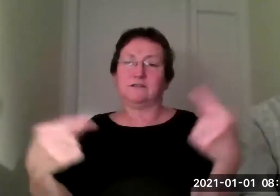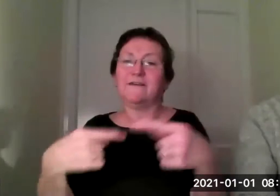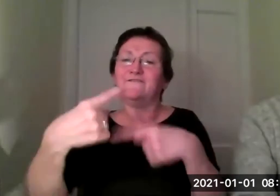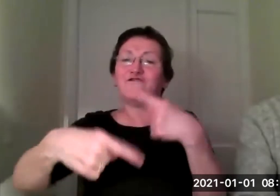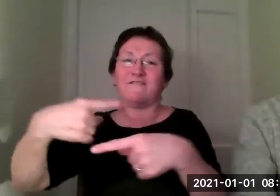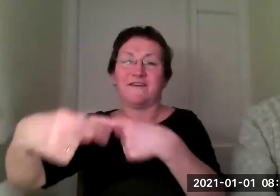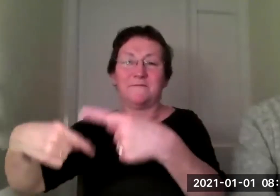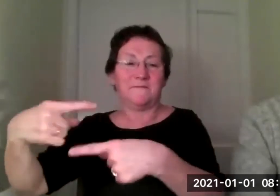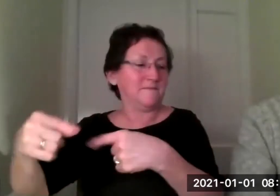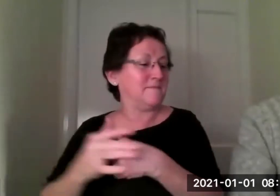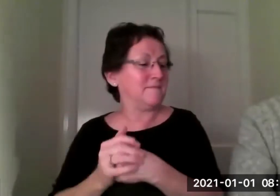forever.